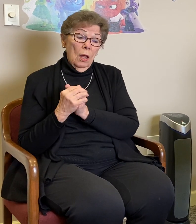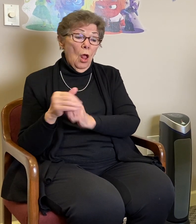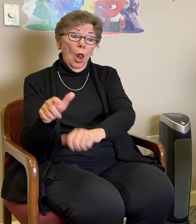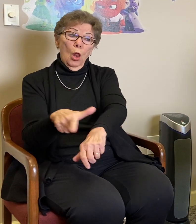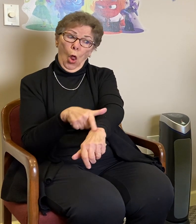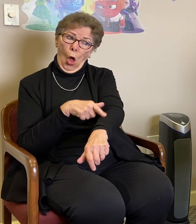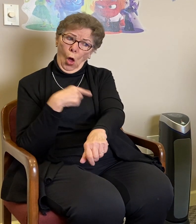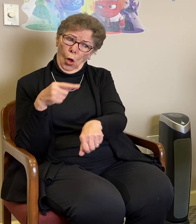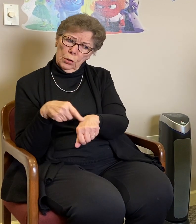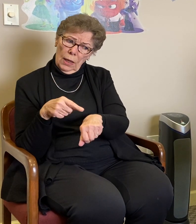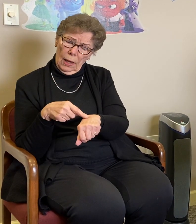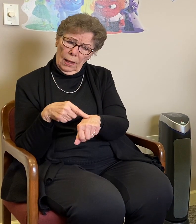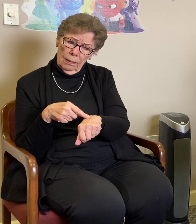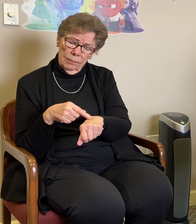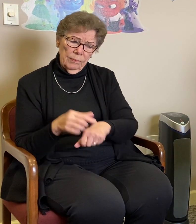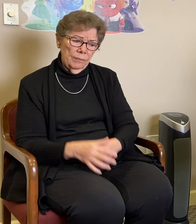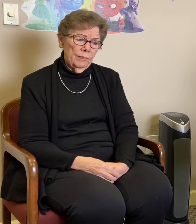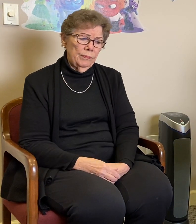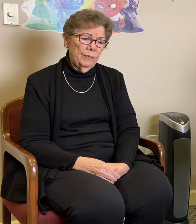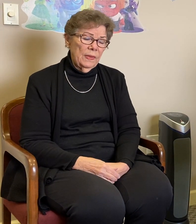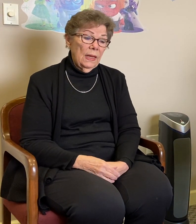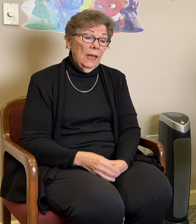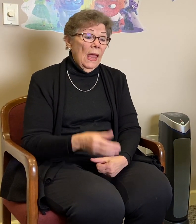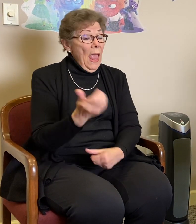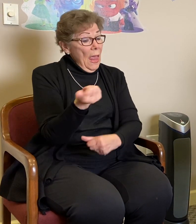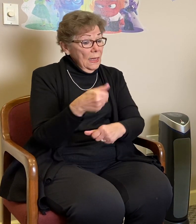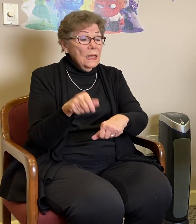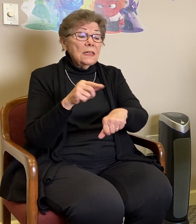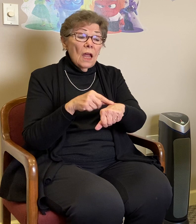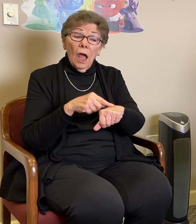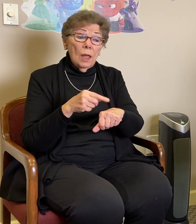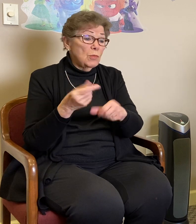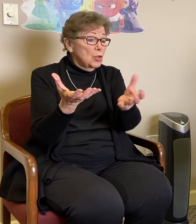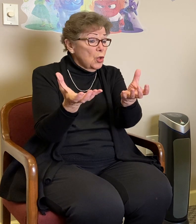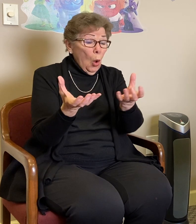they want to. If at any time you